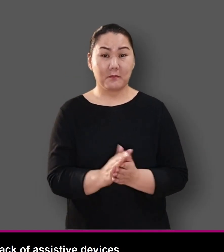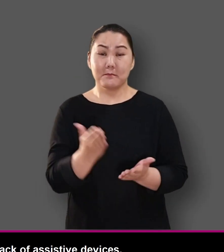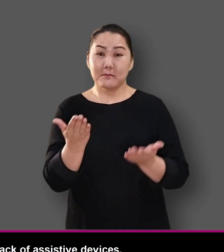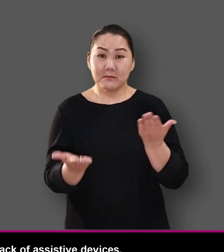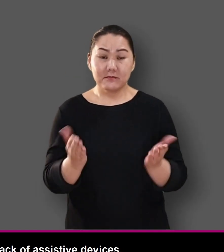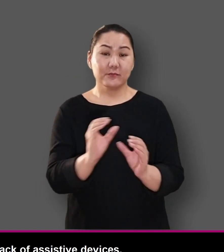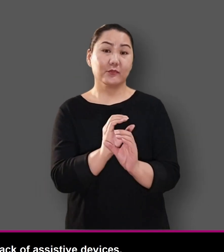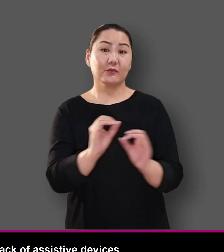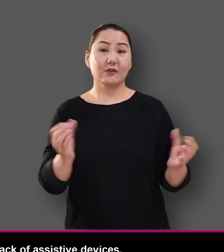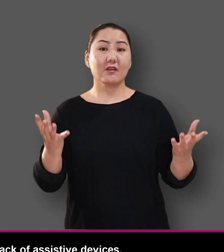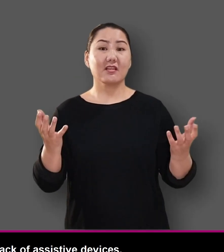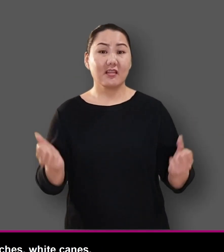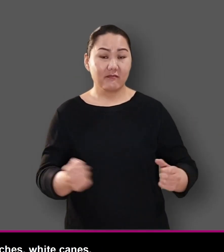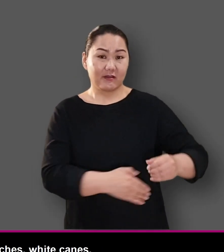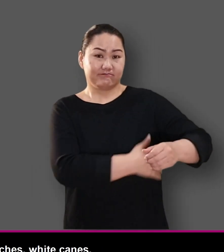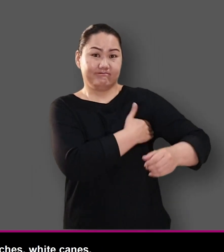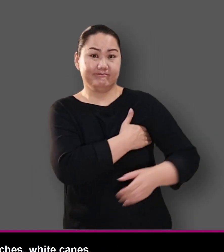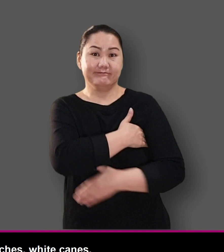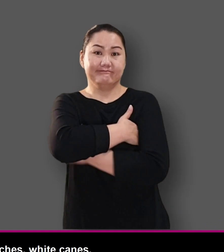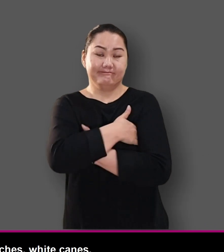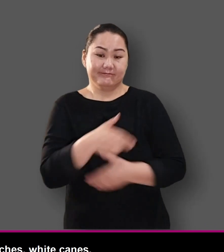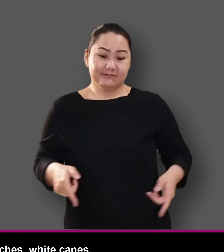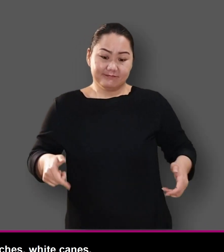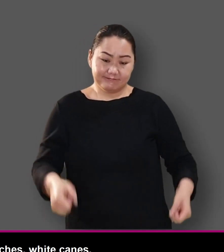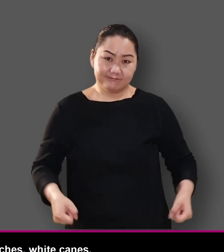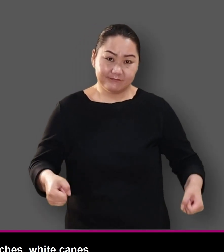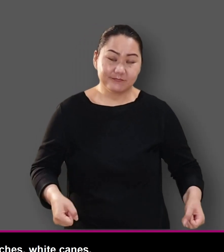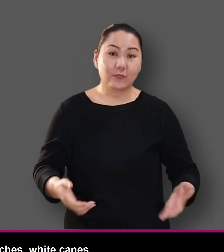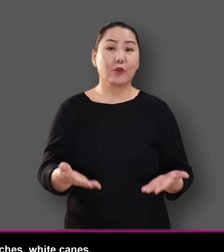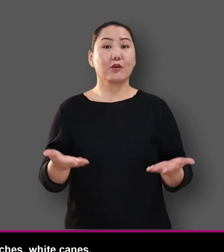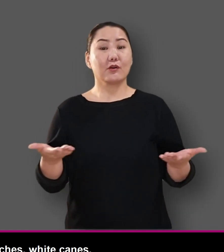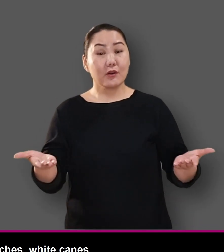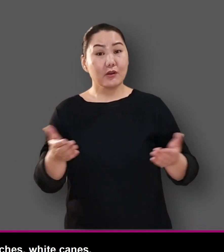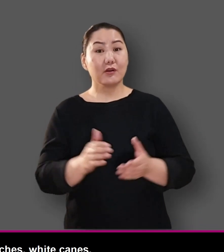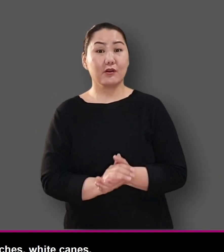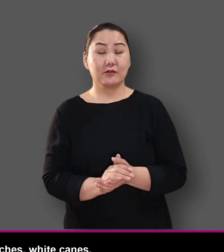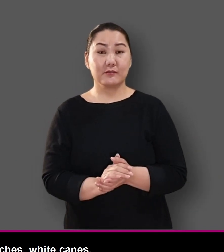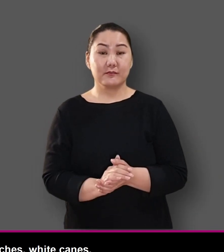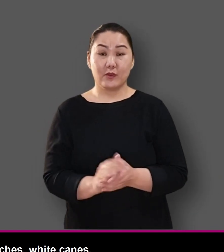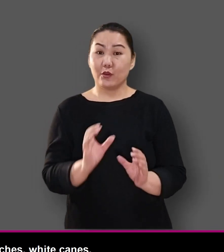devices, such as crutches, white canes,